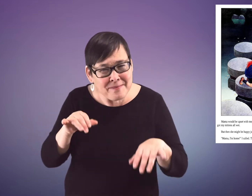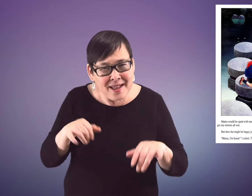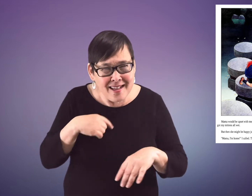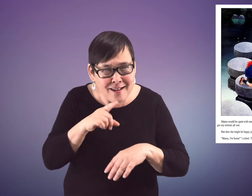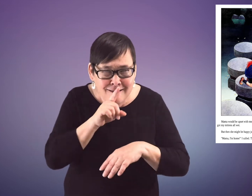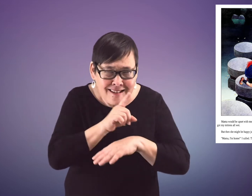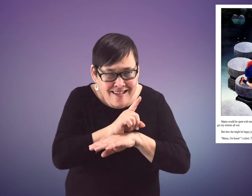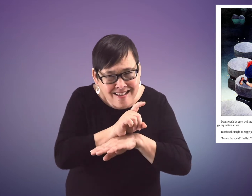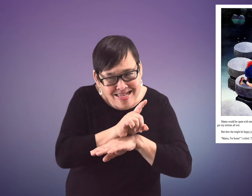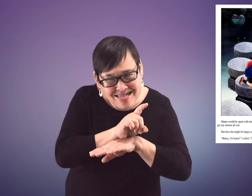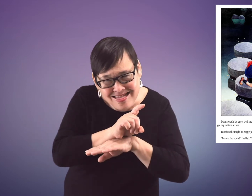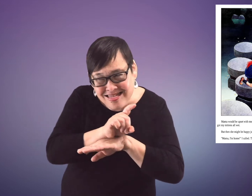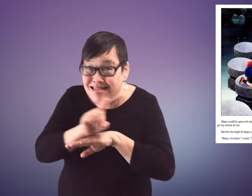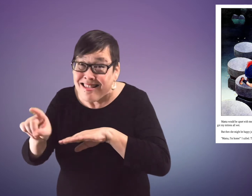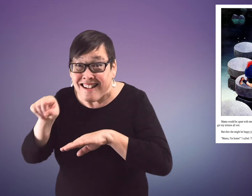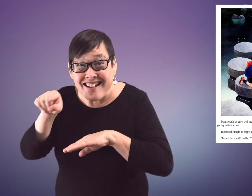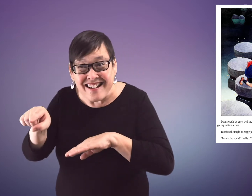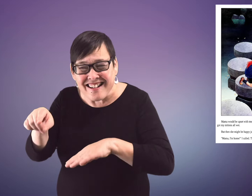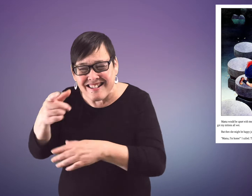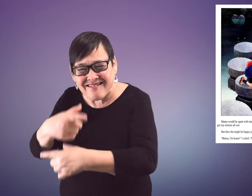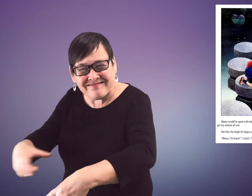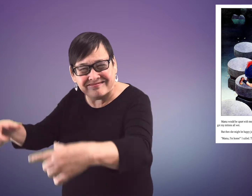But I never listened because that pond